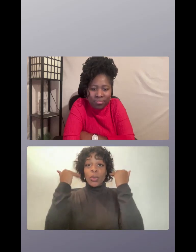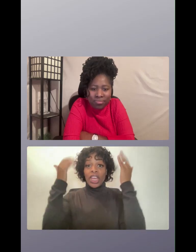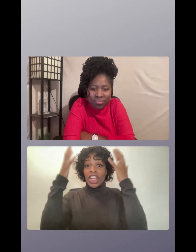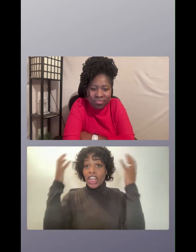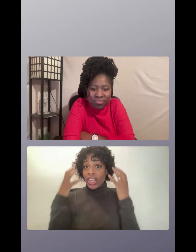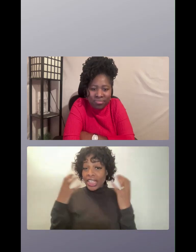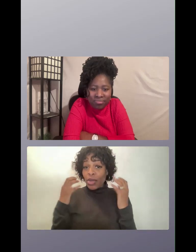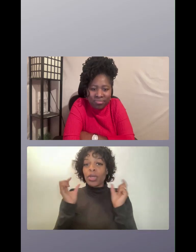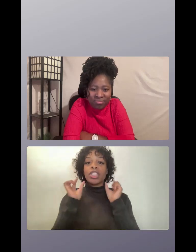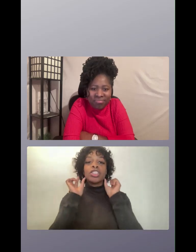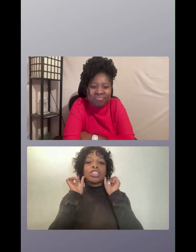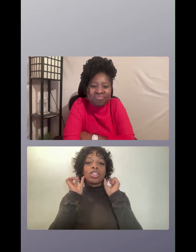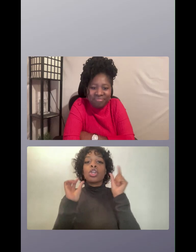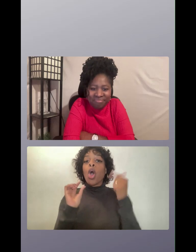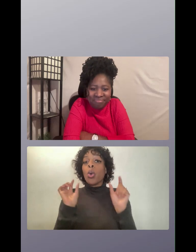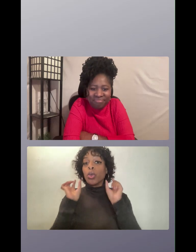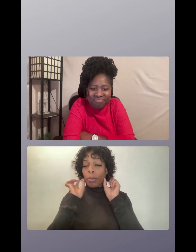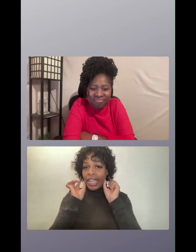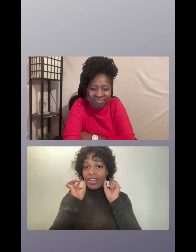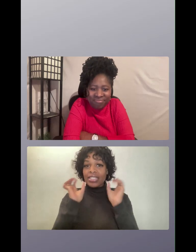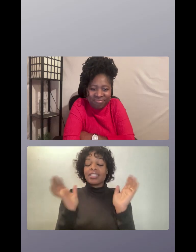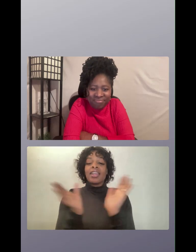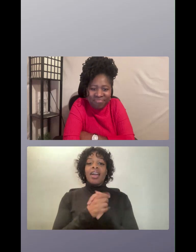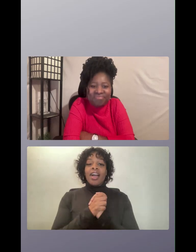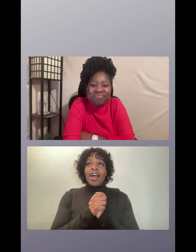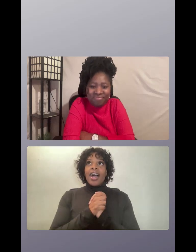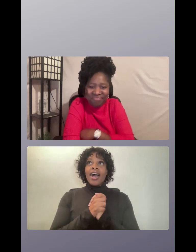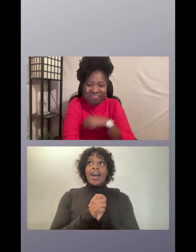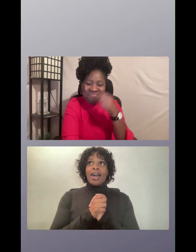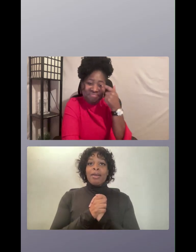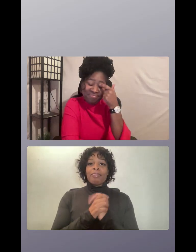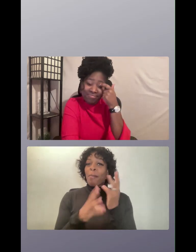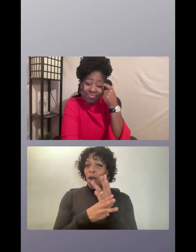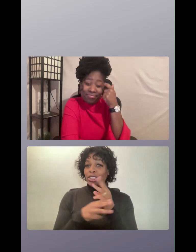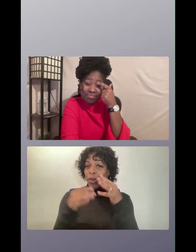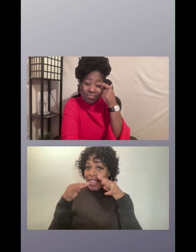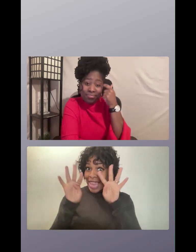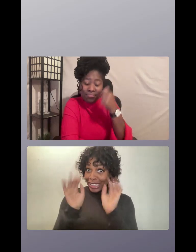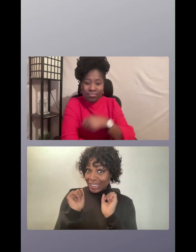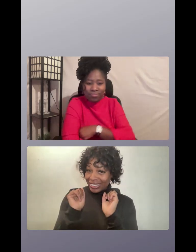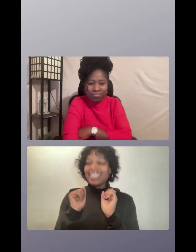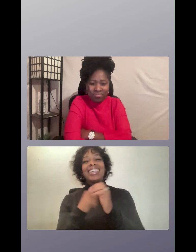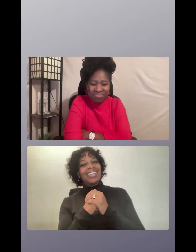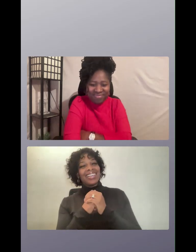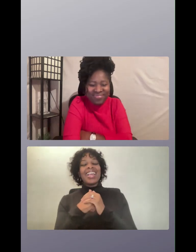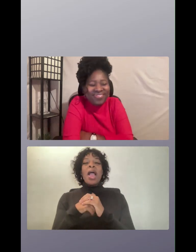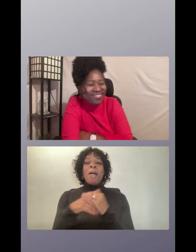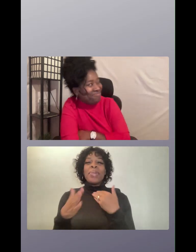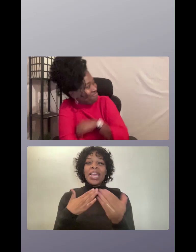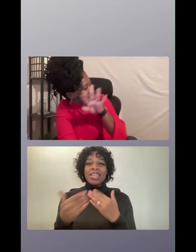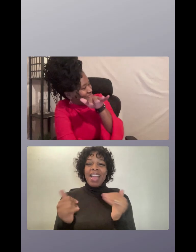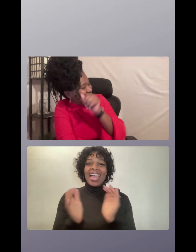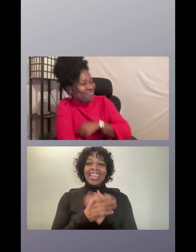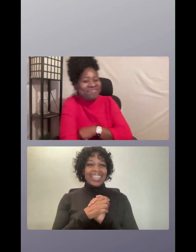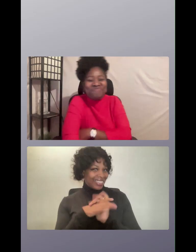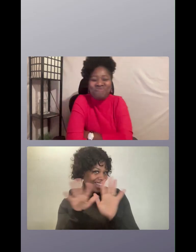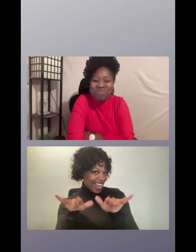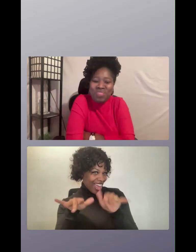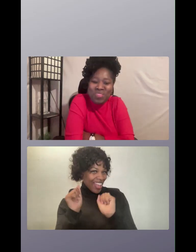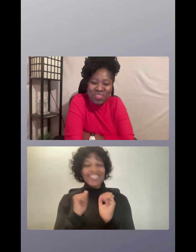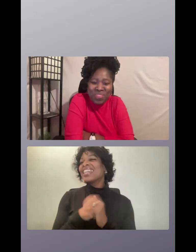hair is short and curly with gold hoop earrings. I'm also wearing lashes. But